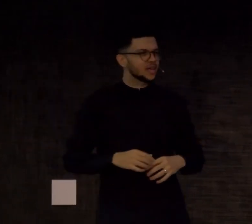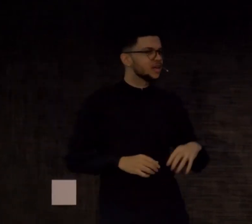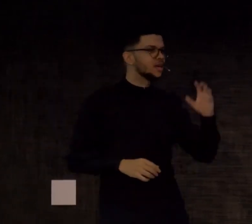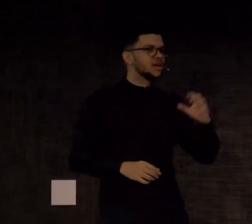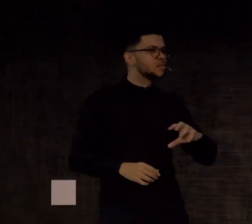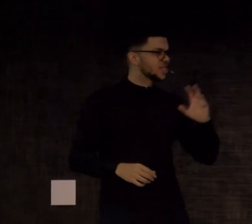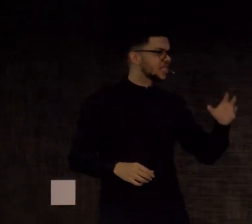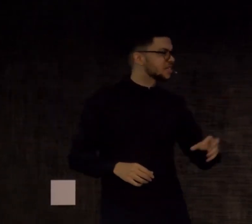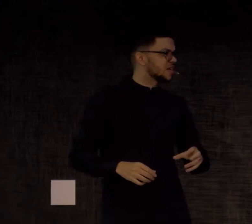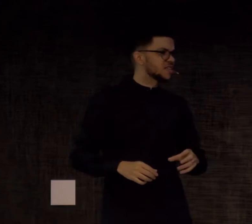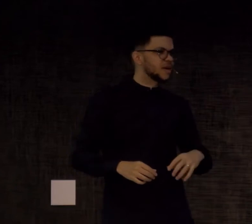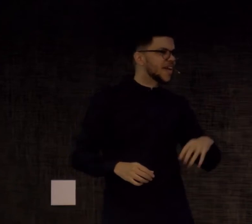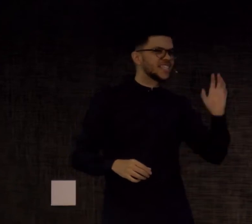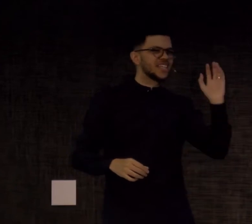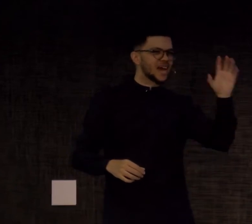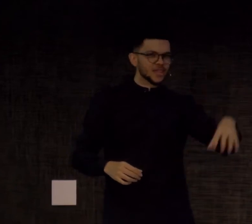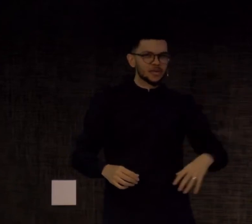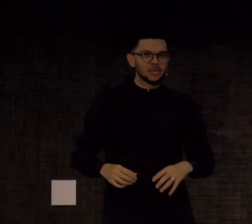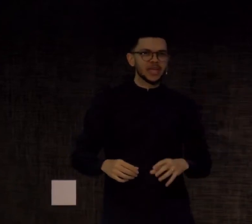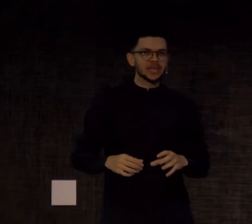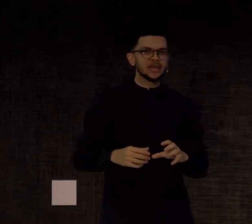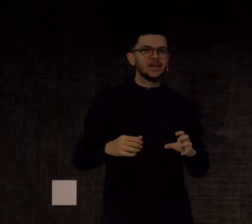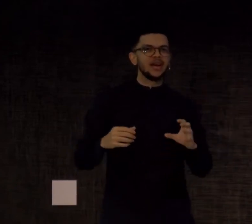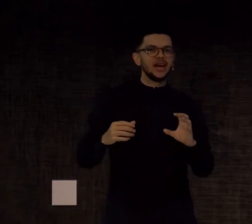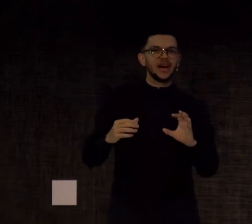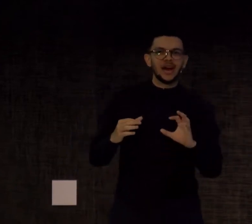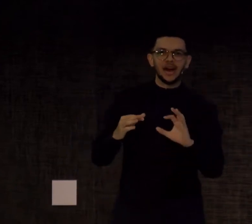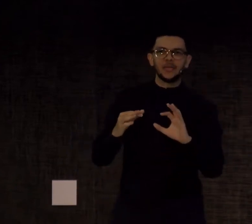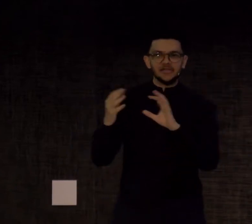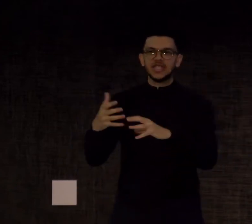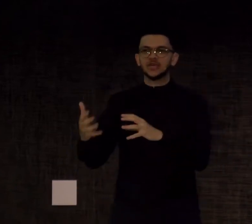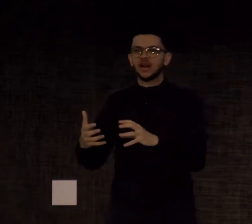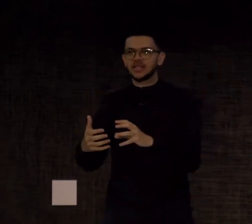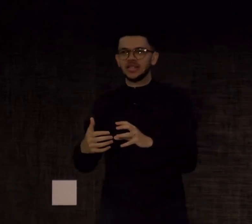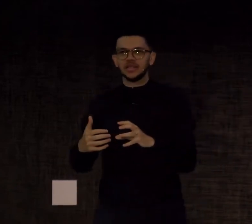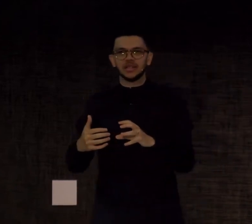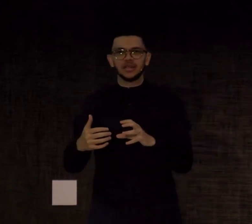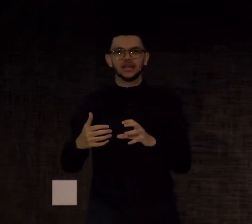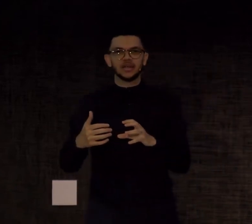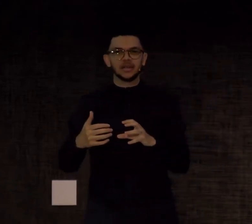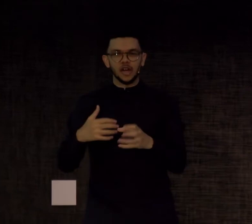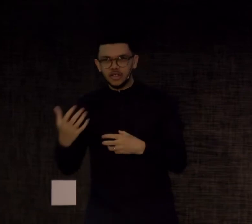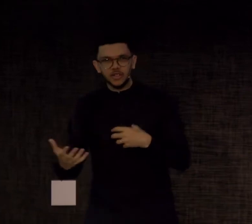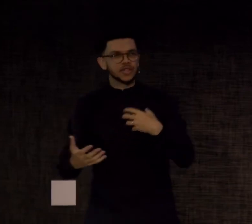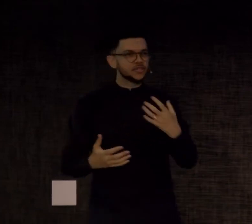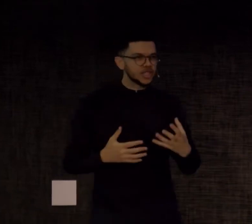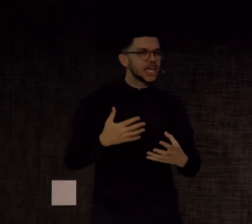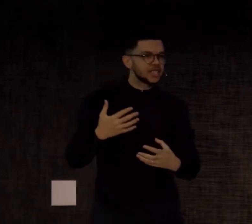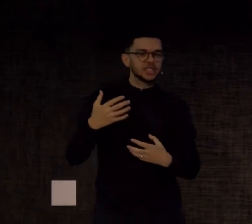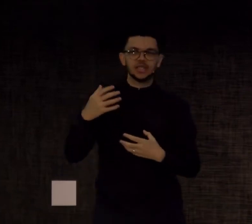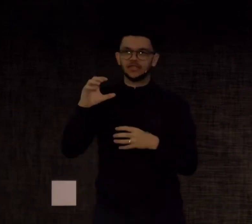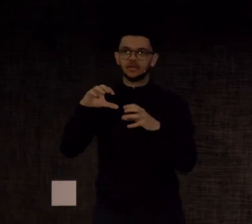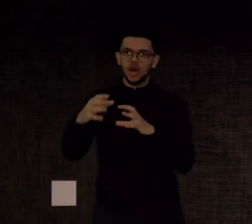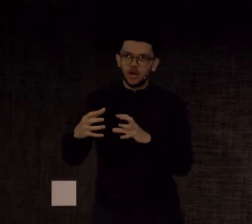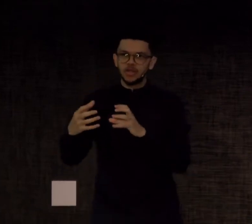republic, Brazil is on its about 89th republic. Every democracy goes through different changes